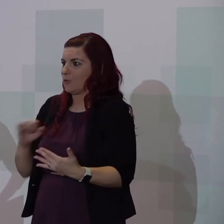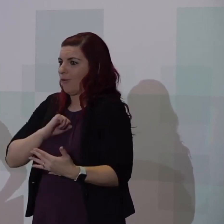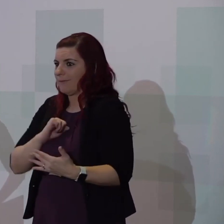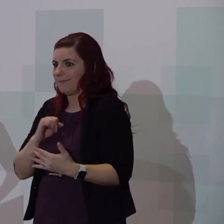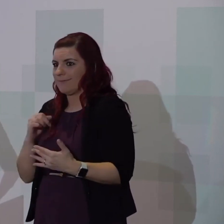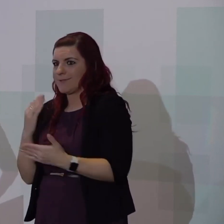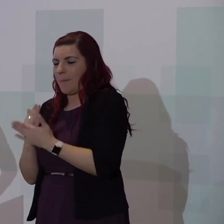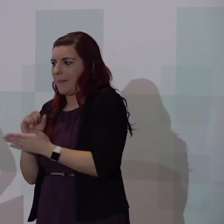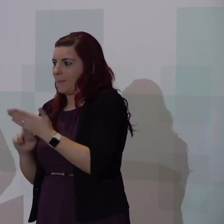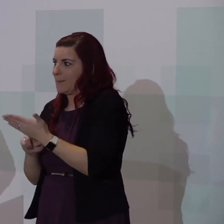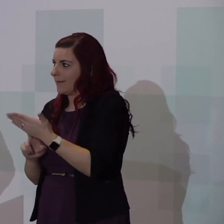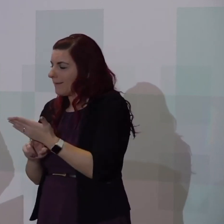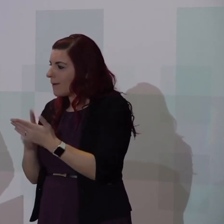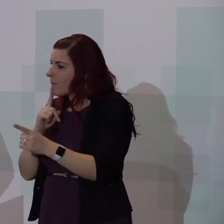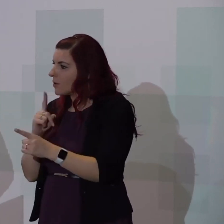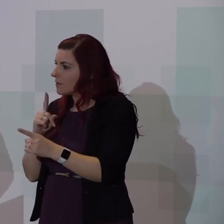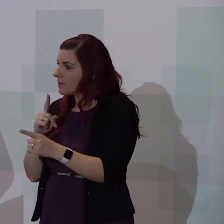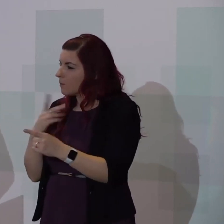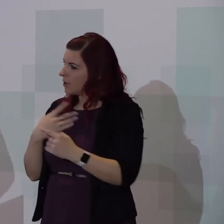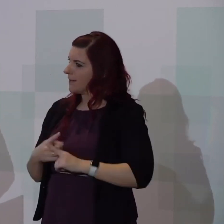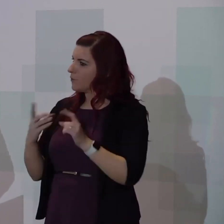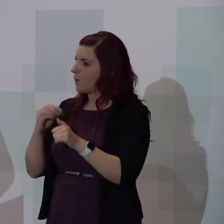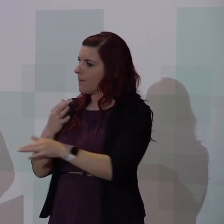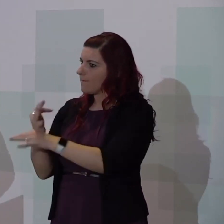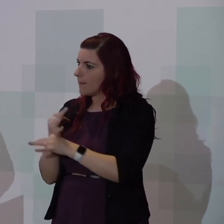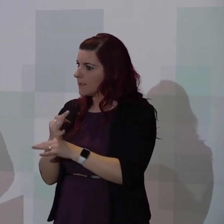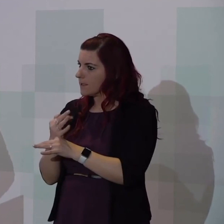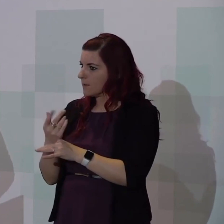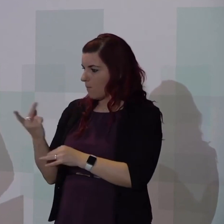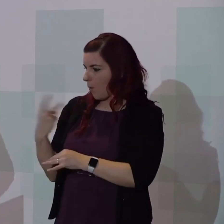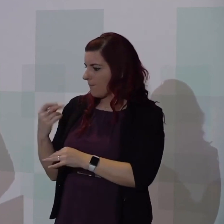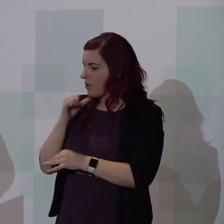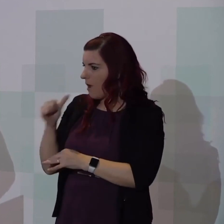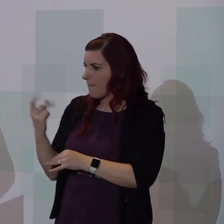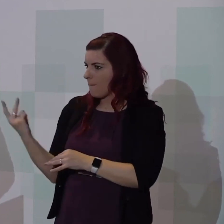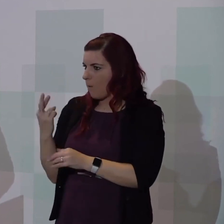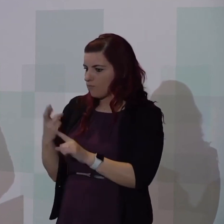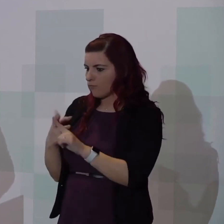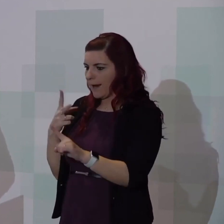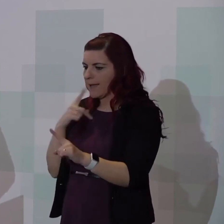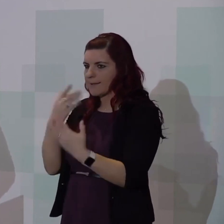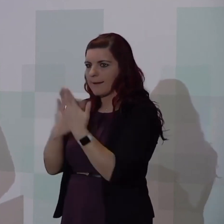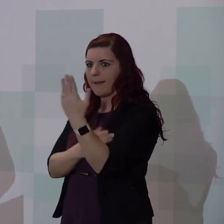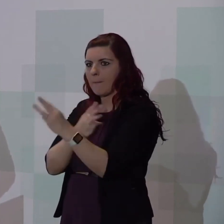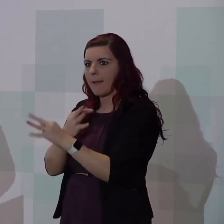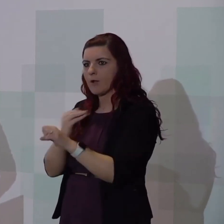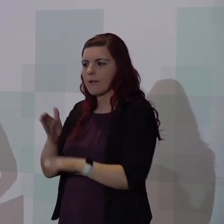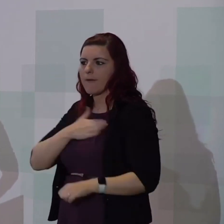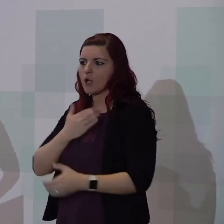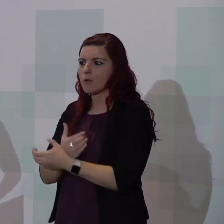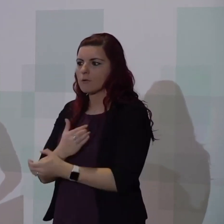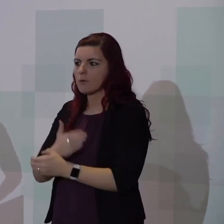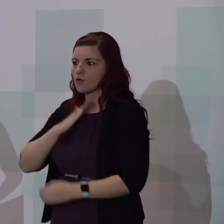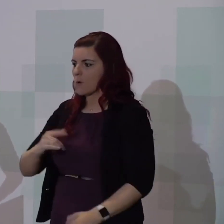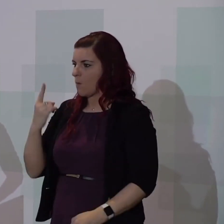However, unlike other families, myself and Denise are not both recognised as legal parents of our children. Only one of us